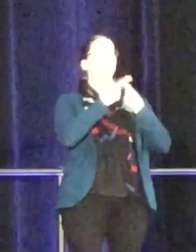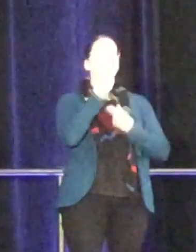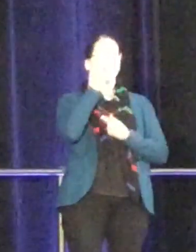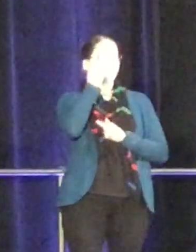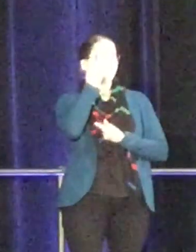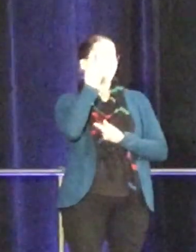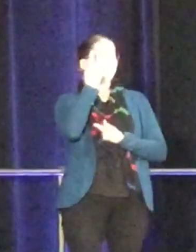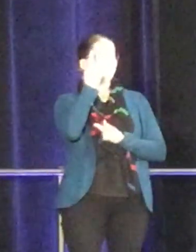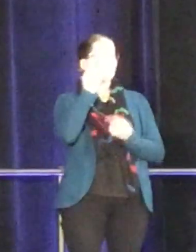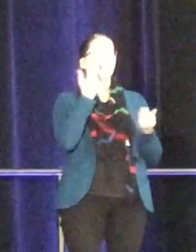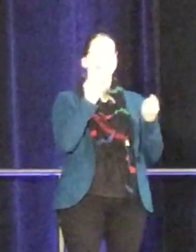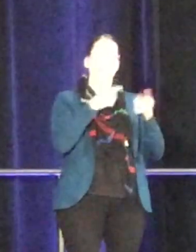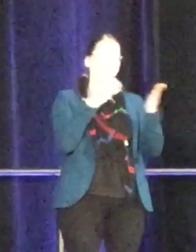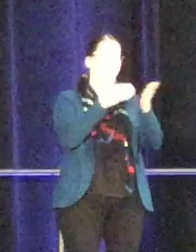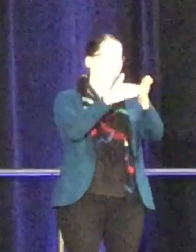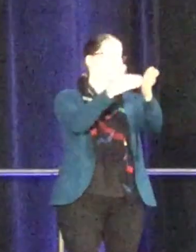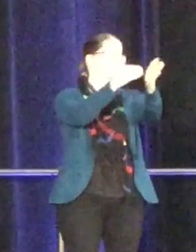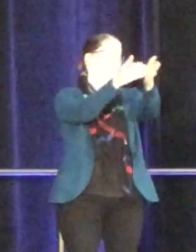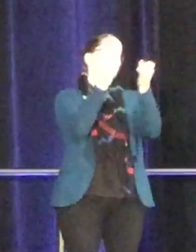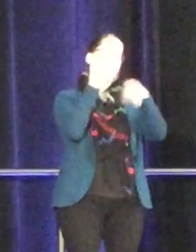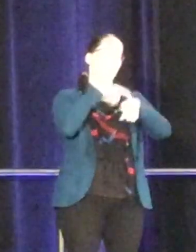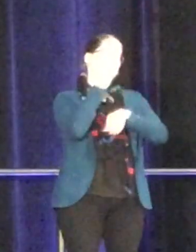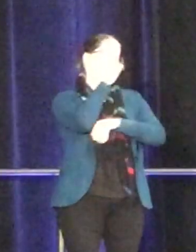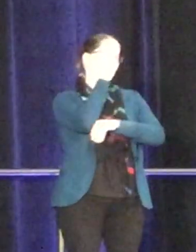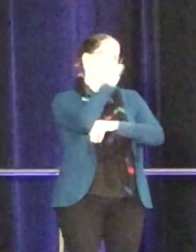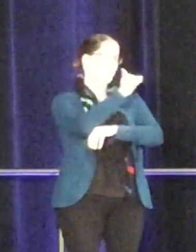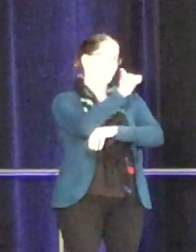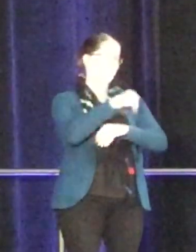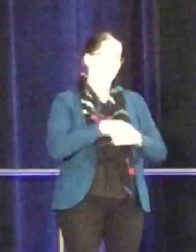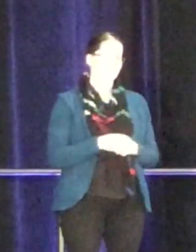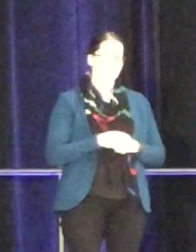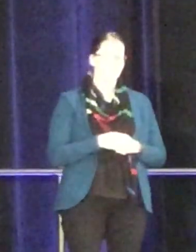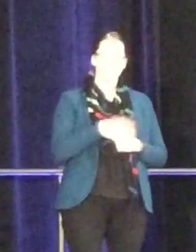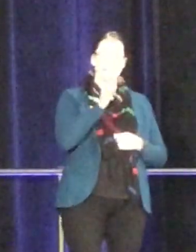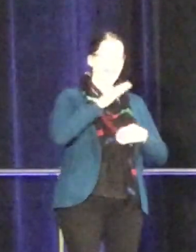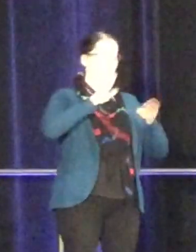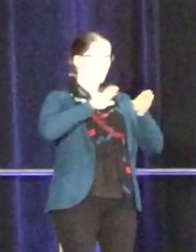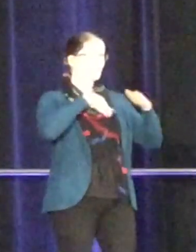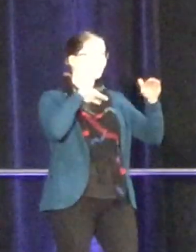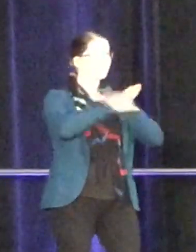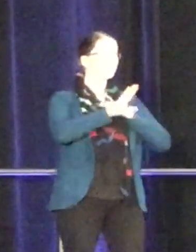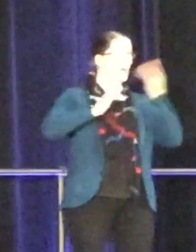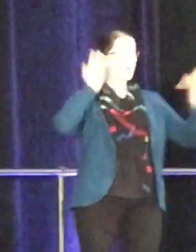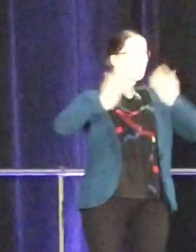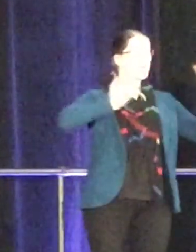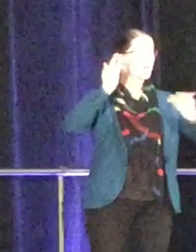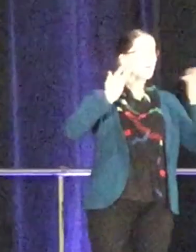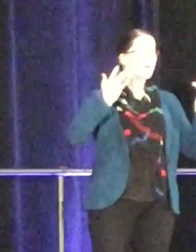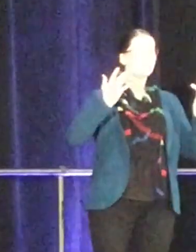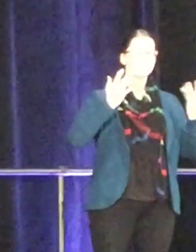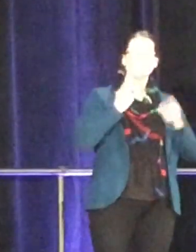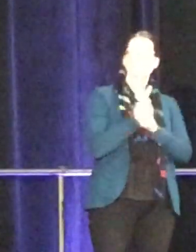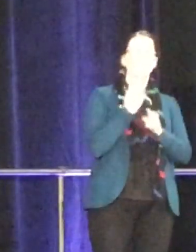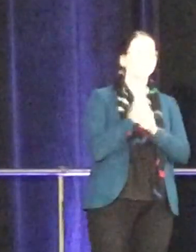happen 1,000 times a day. But now I'm telling you, it is a valid cultural behavior. You got to get rid of that